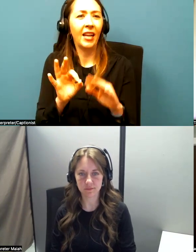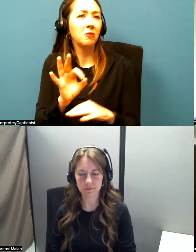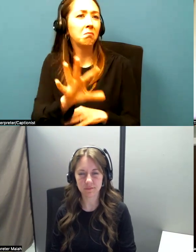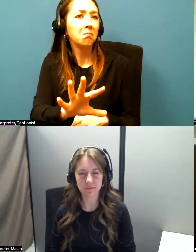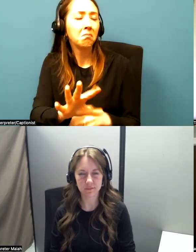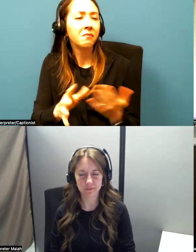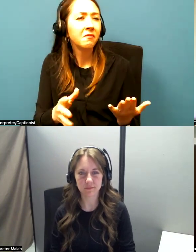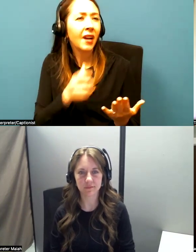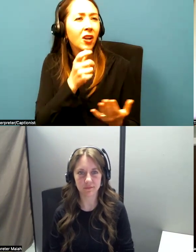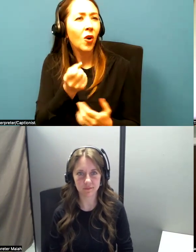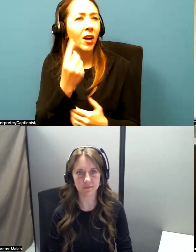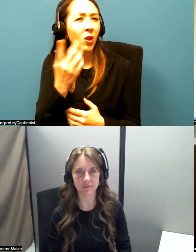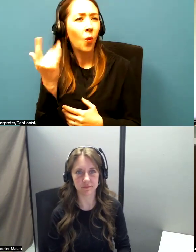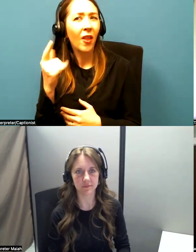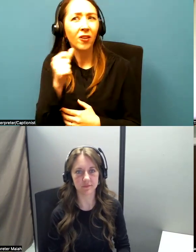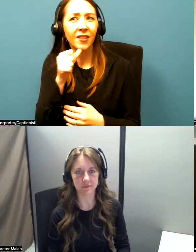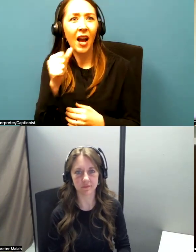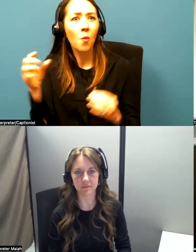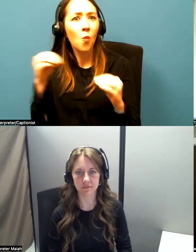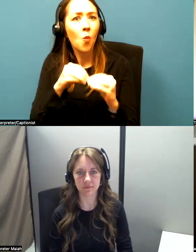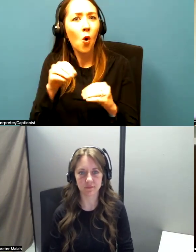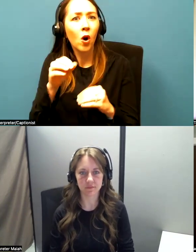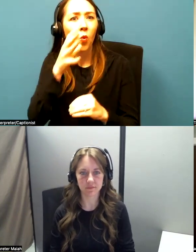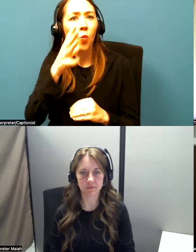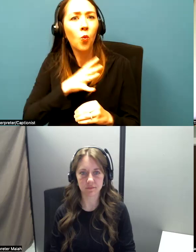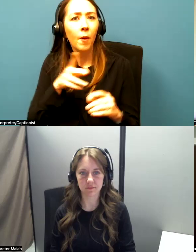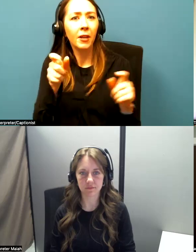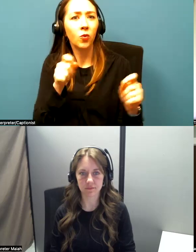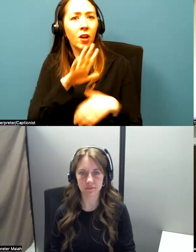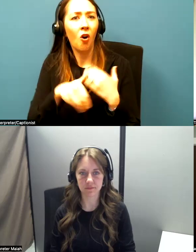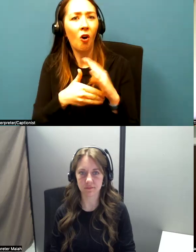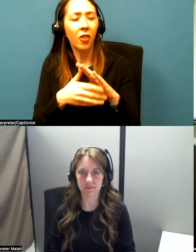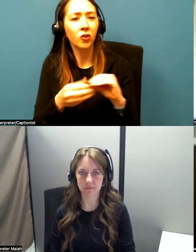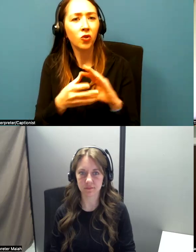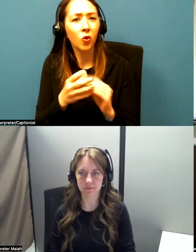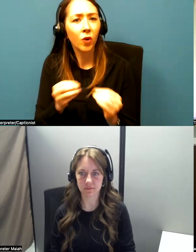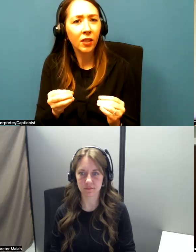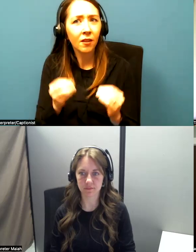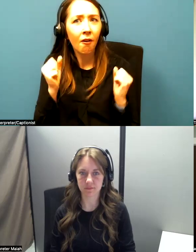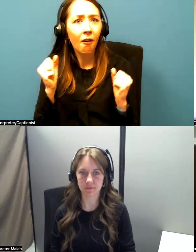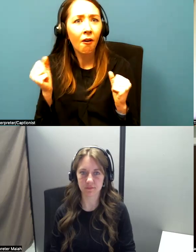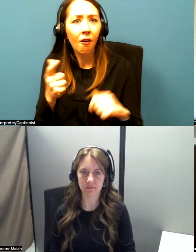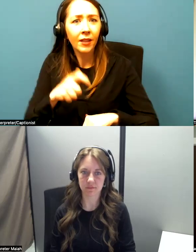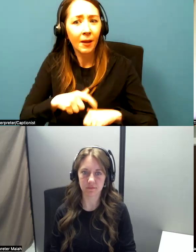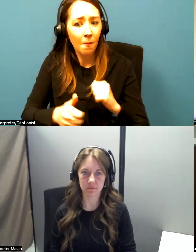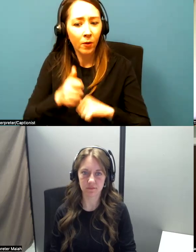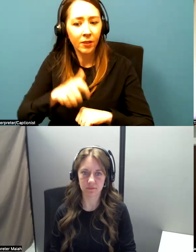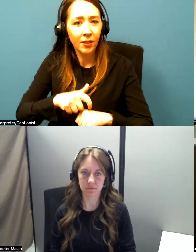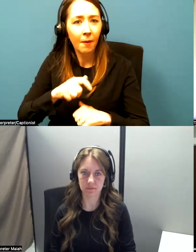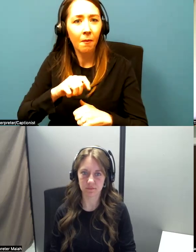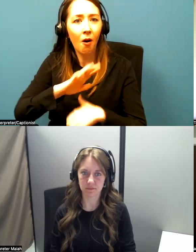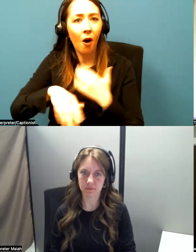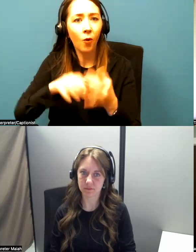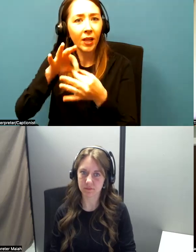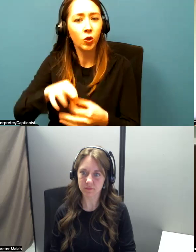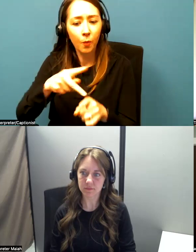just don't understand why we don't have more women directing these stories. They're all the time, they're most of the time about like professional